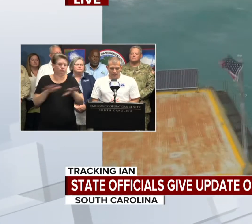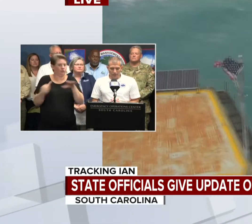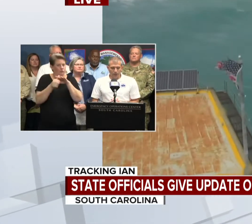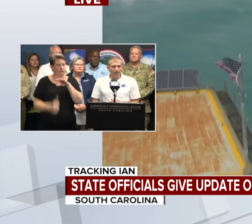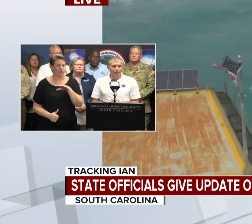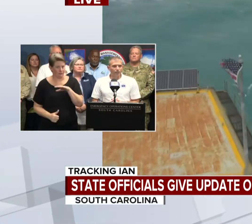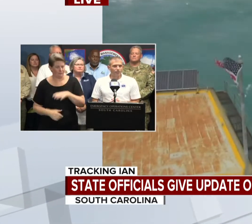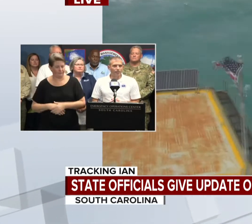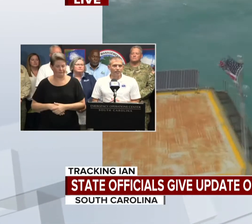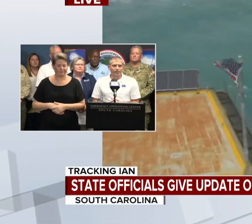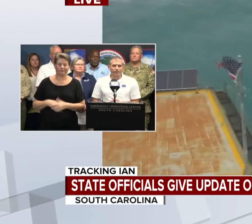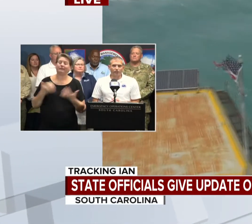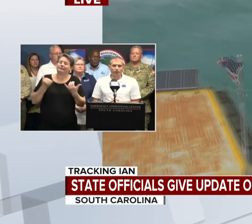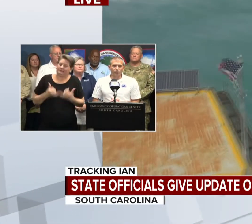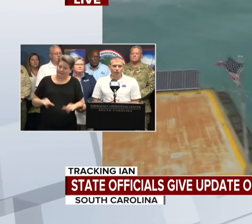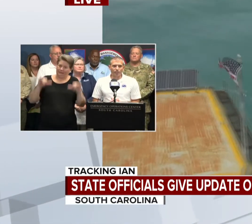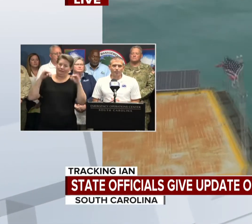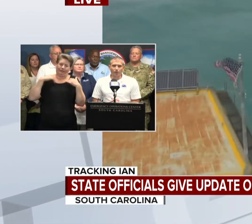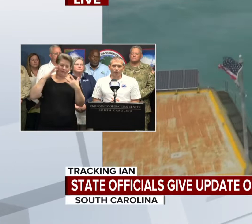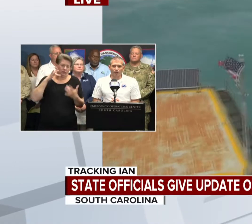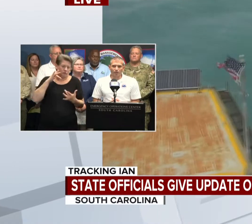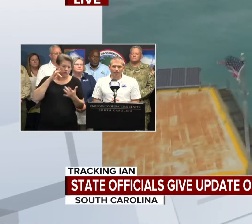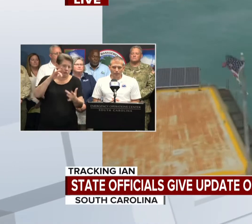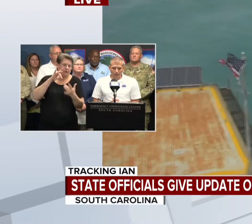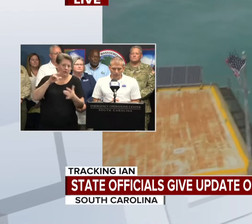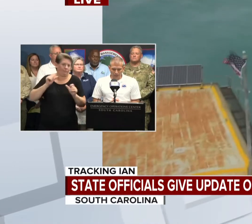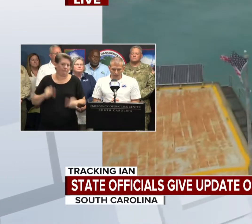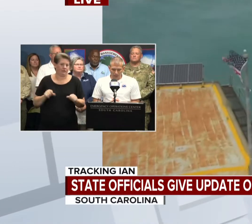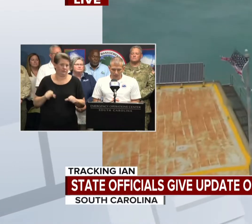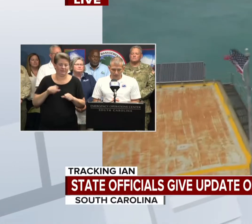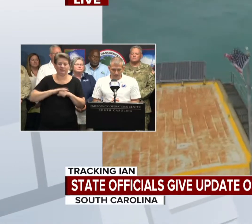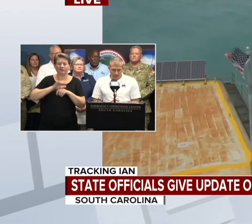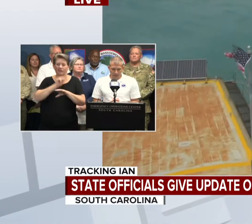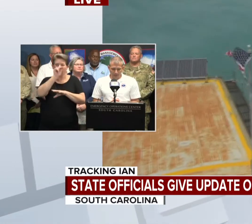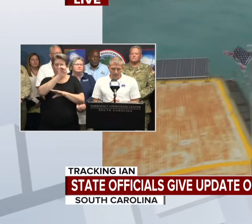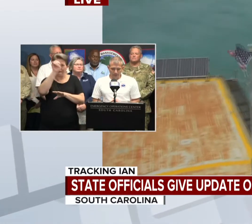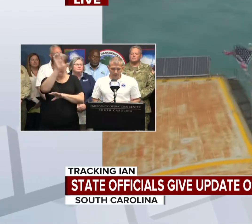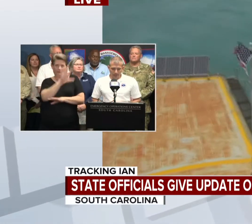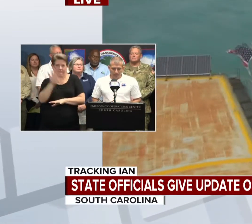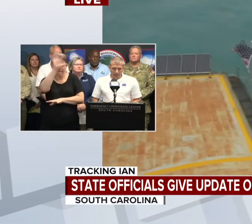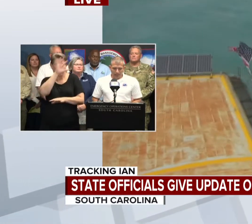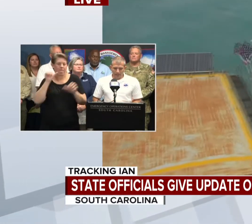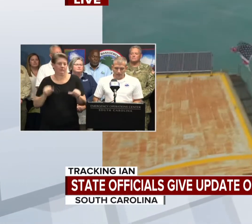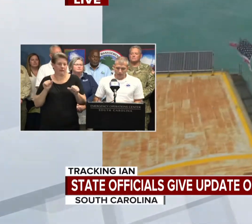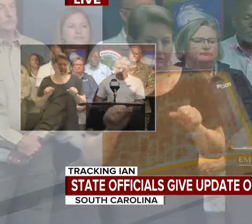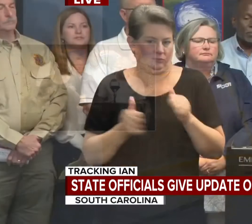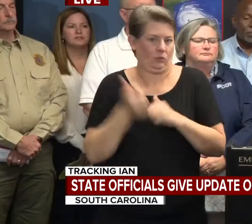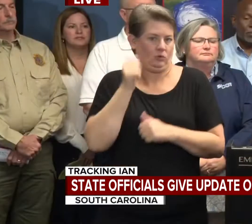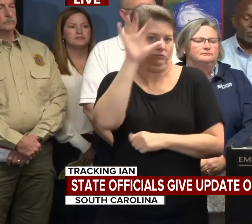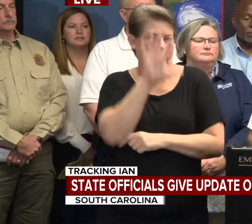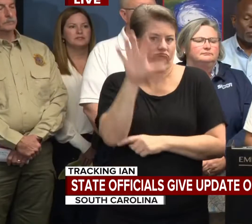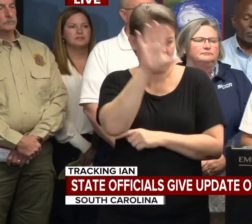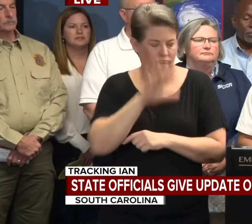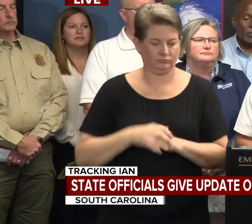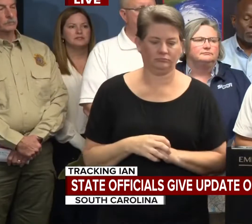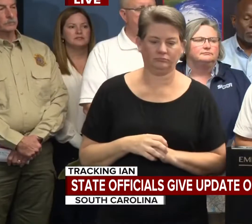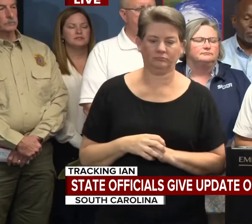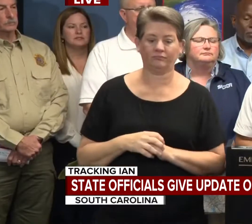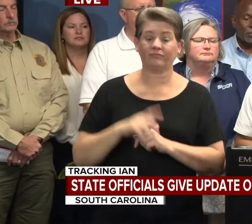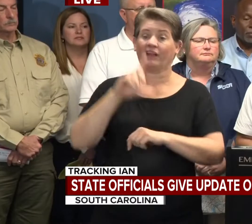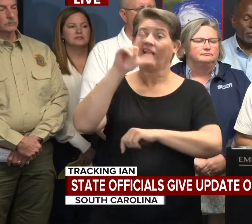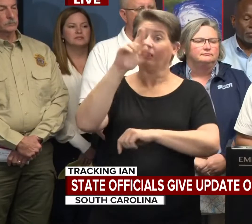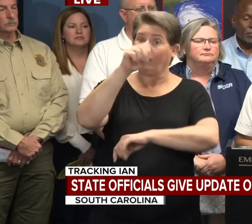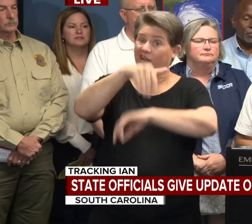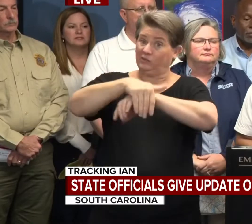of isolated tornadoes, mainly in the far northeast part of the state where a tornado watch has now been issued. Conditions should improve across the state late